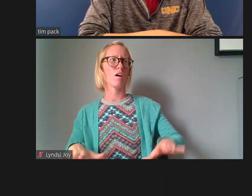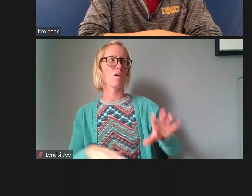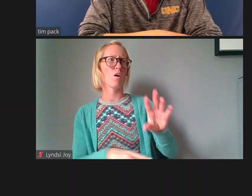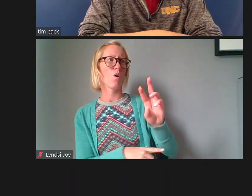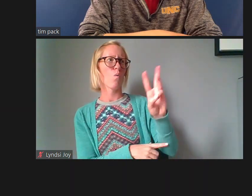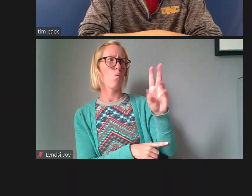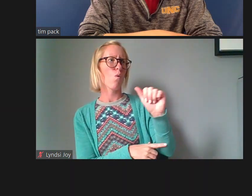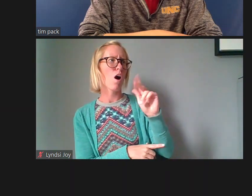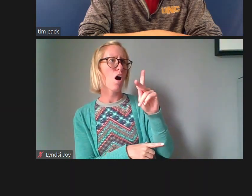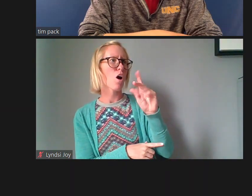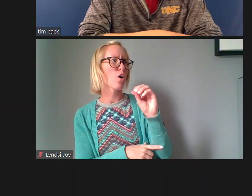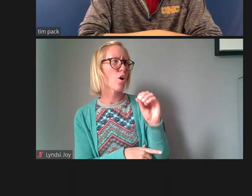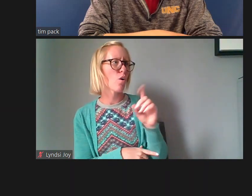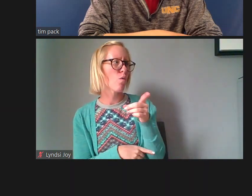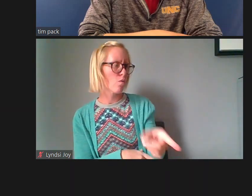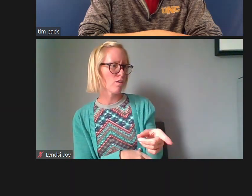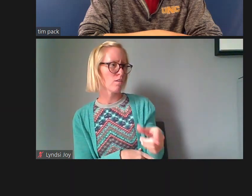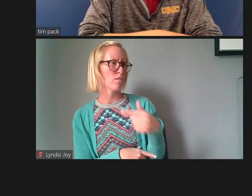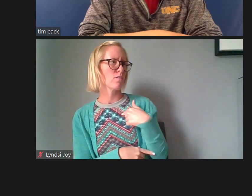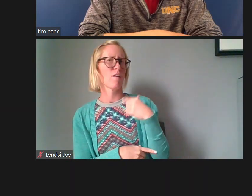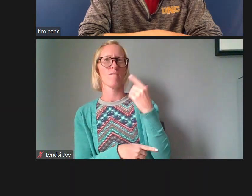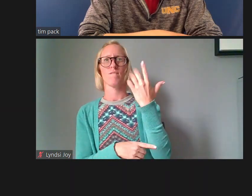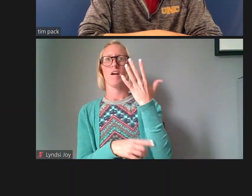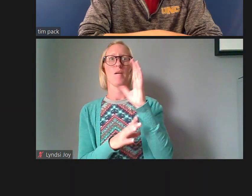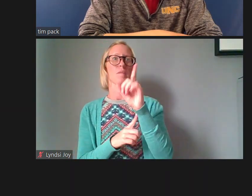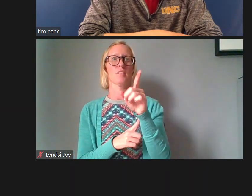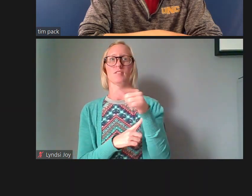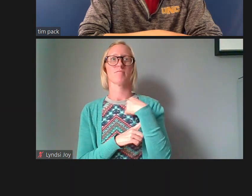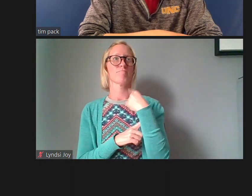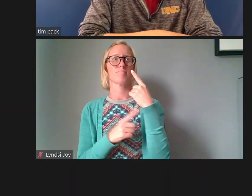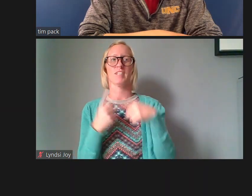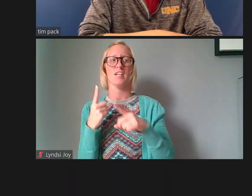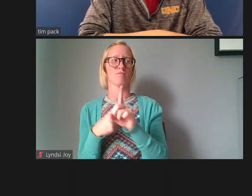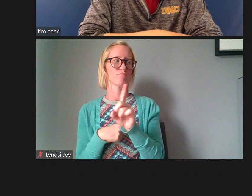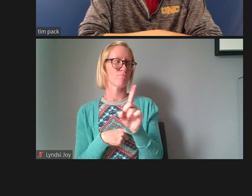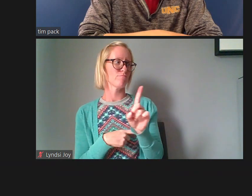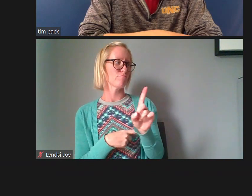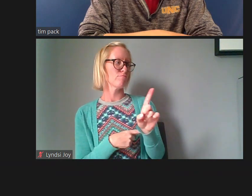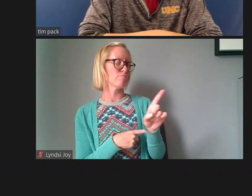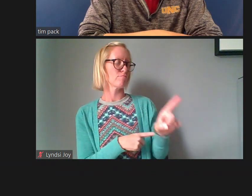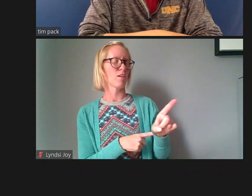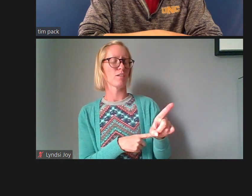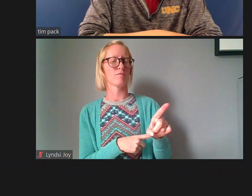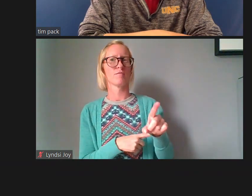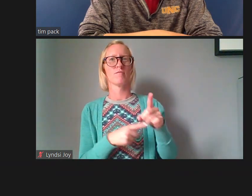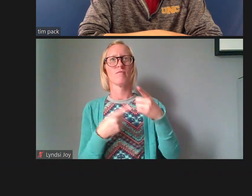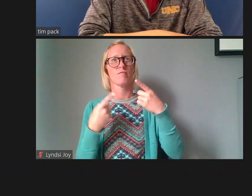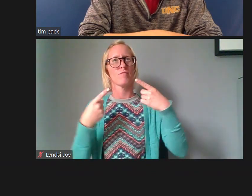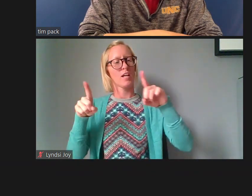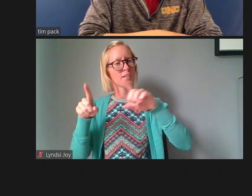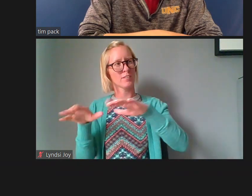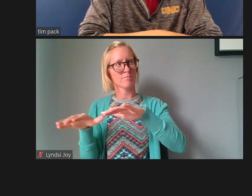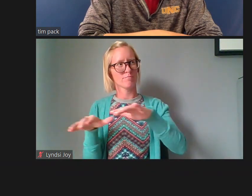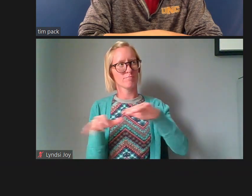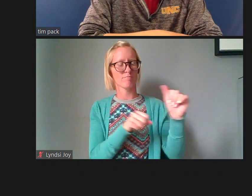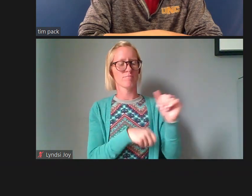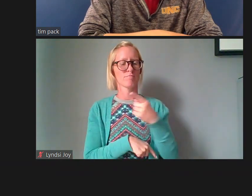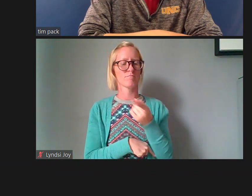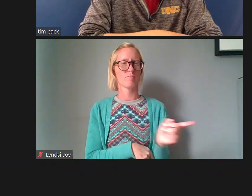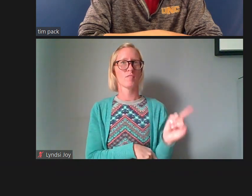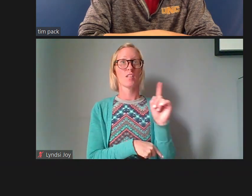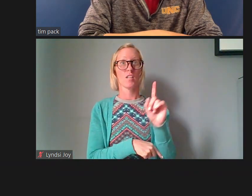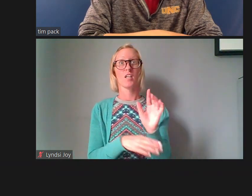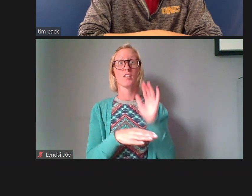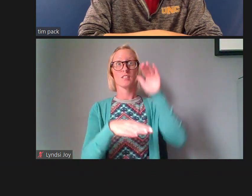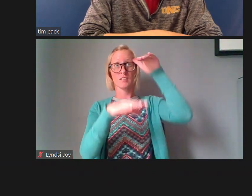"Wow!" Not for 5 minutes could they drag themselves away from this triumph, but they left at last. The way to the top was easy after